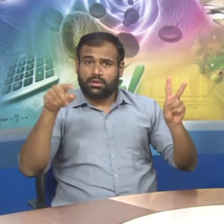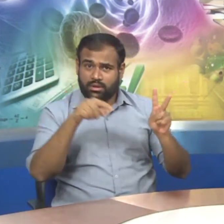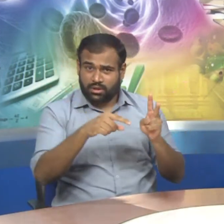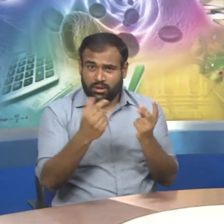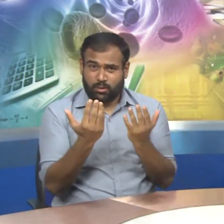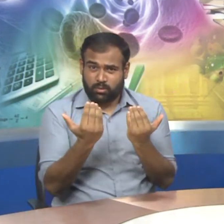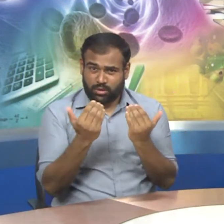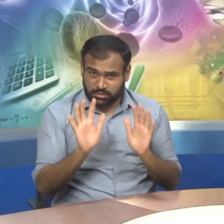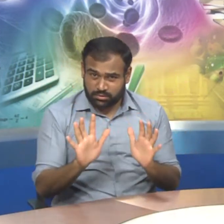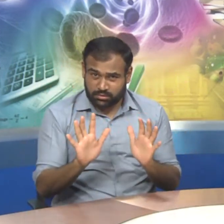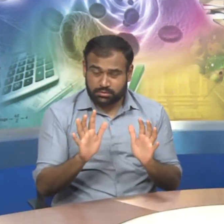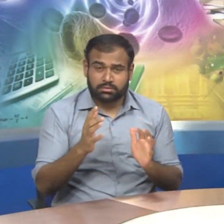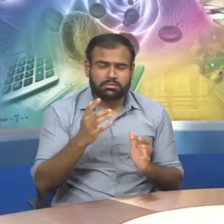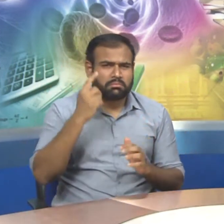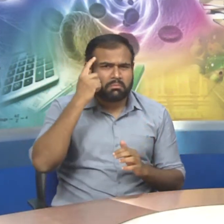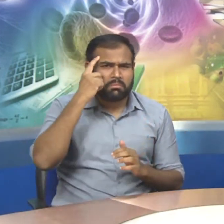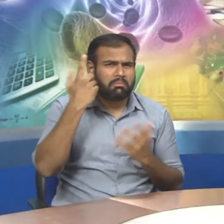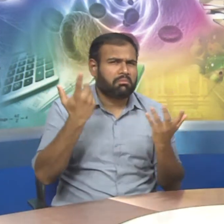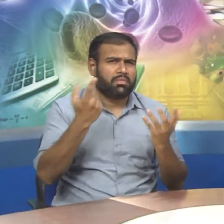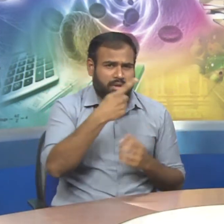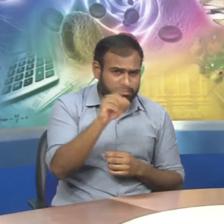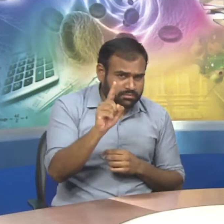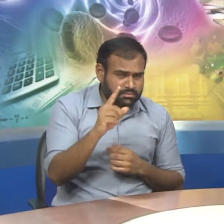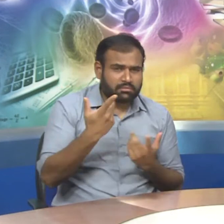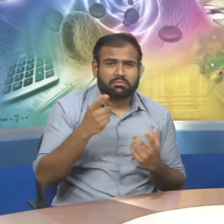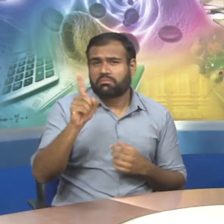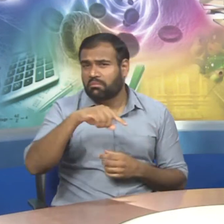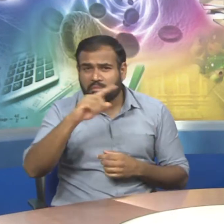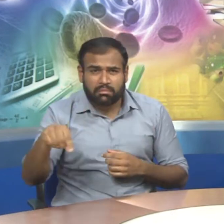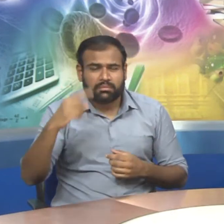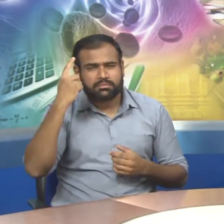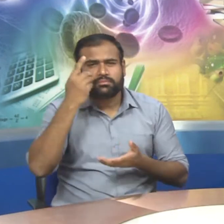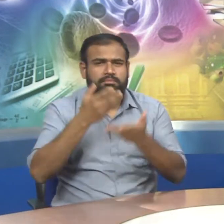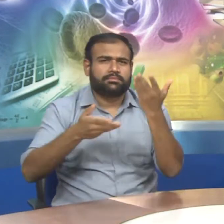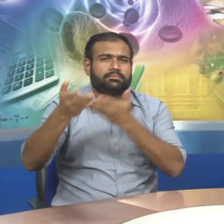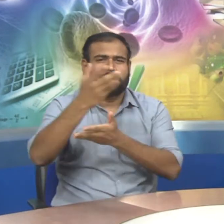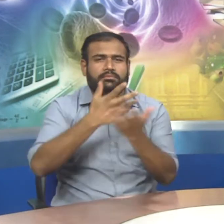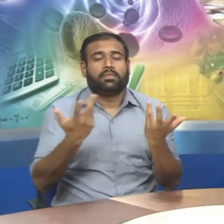direction, will it change the meaning? What do you think? Is it right or wrong?